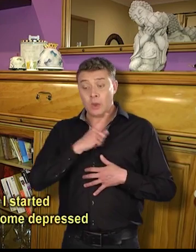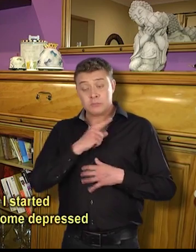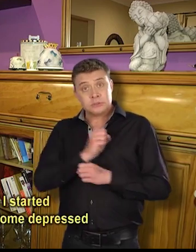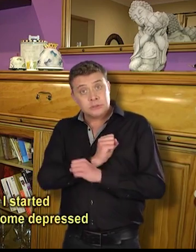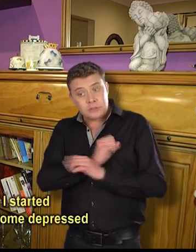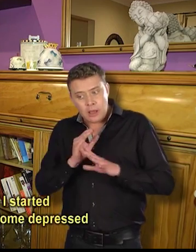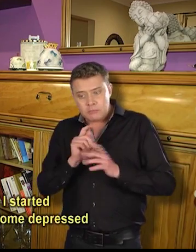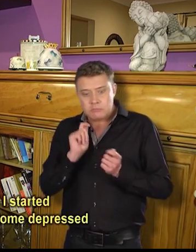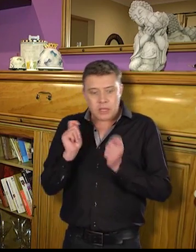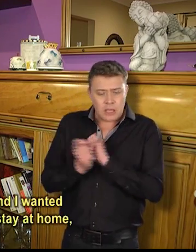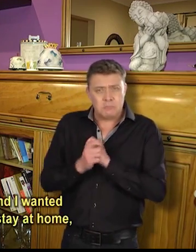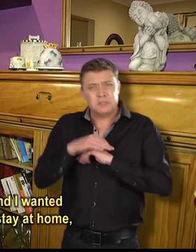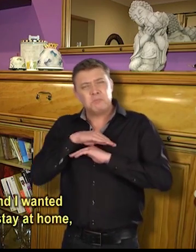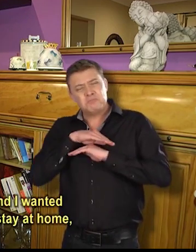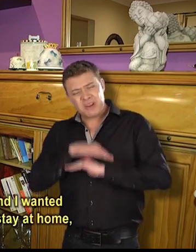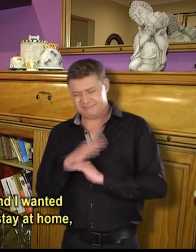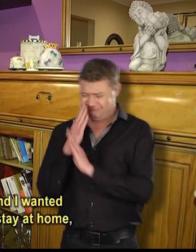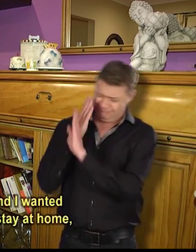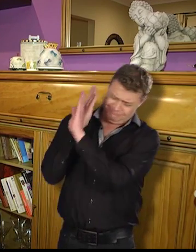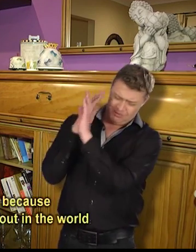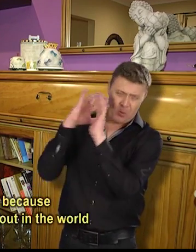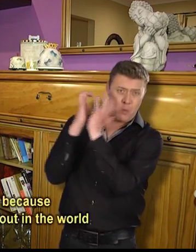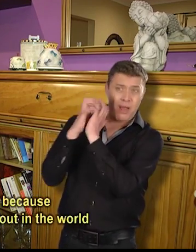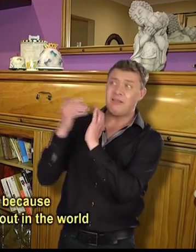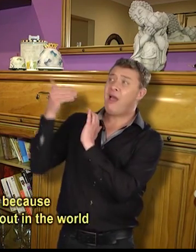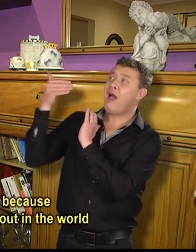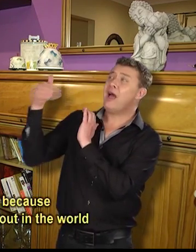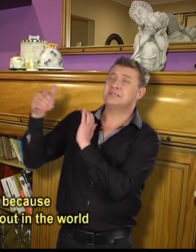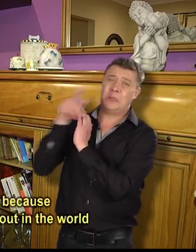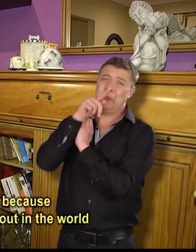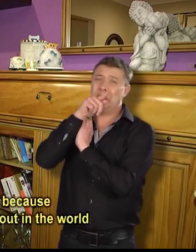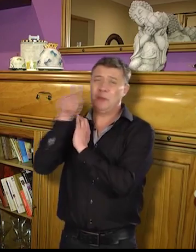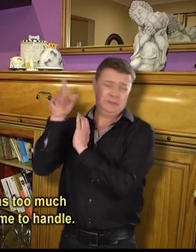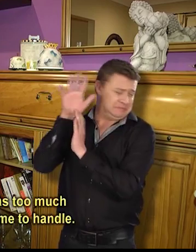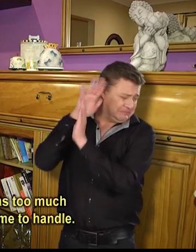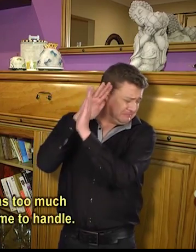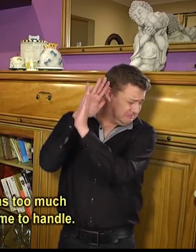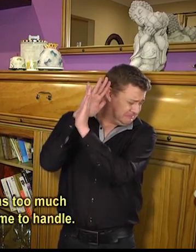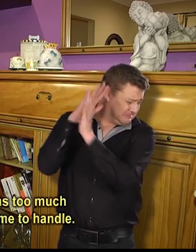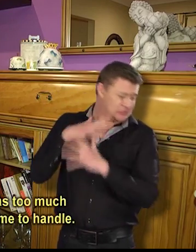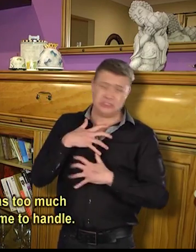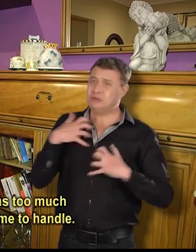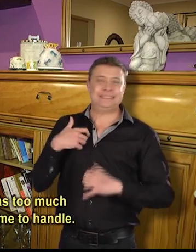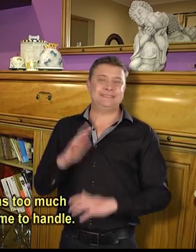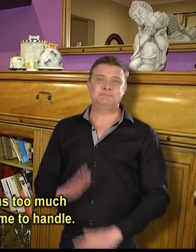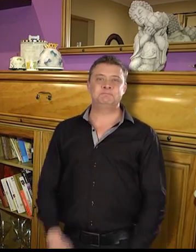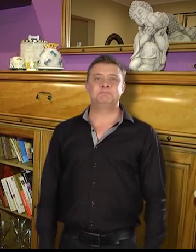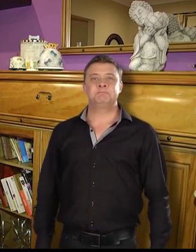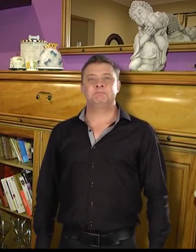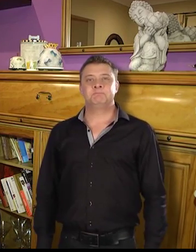started becoming depressed, and I just wanted to stay at home because being outside in the world out there was too much for me to